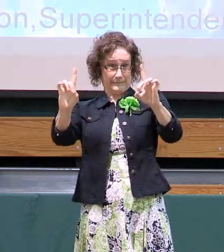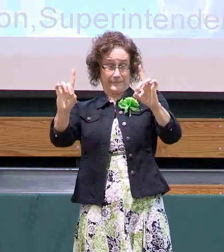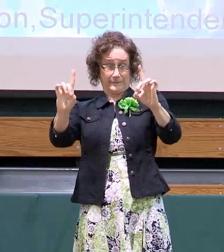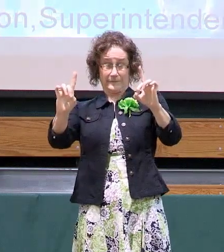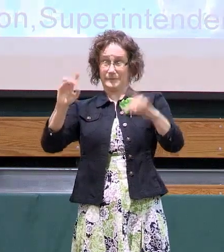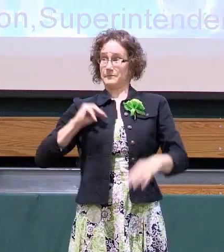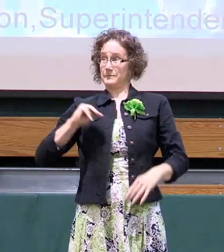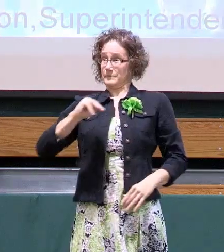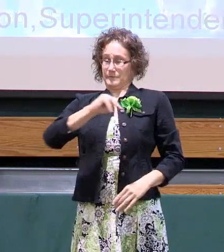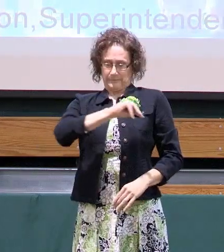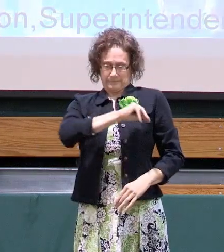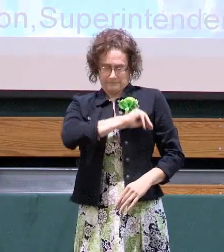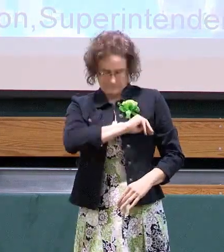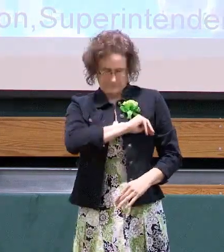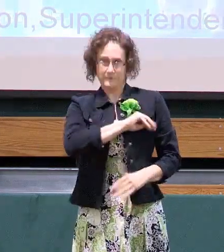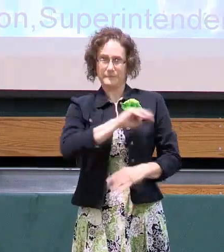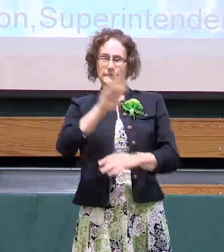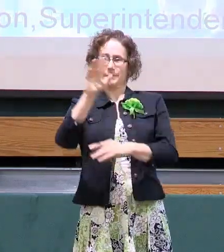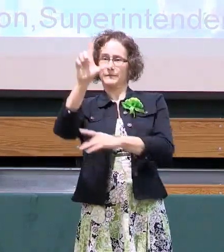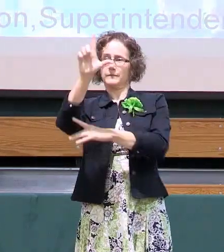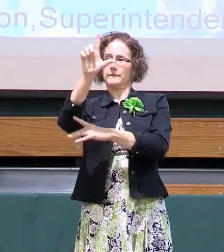State of Georgia Board of Education,